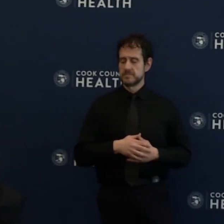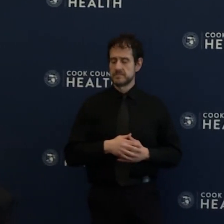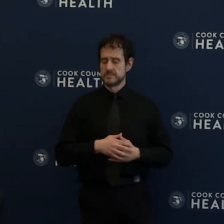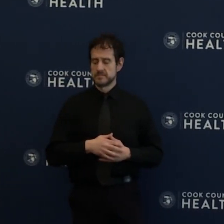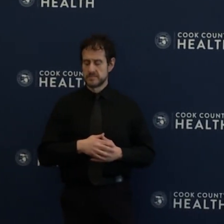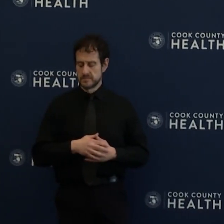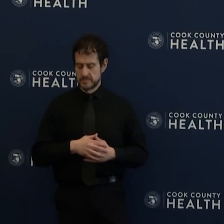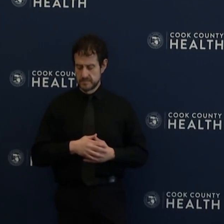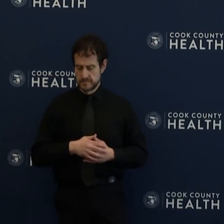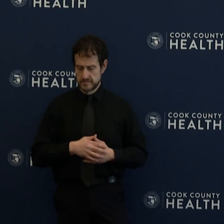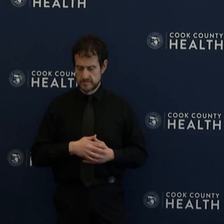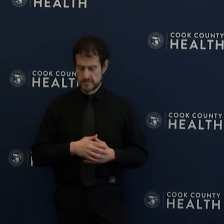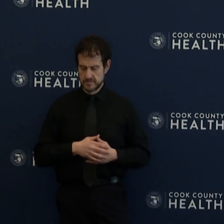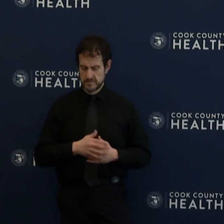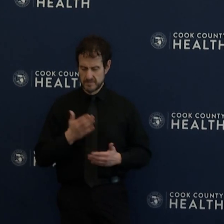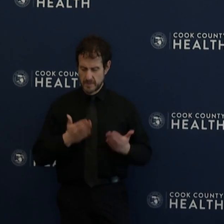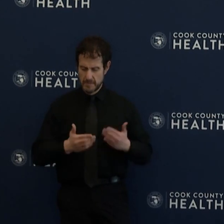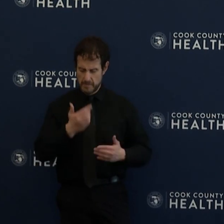You may know that